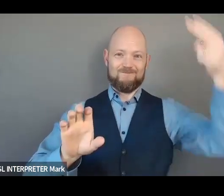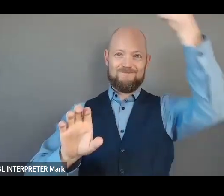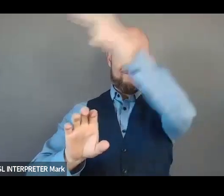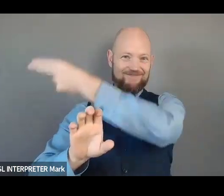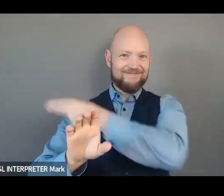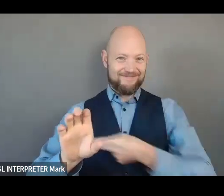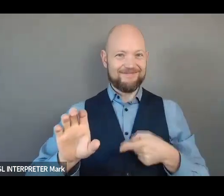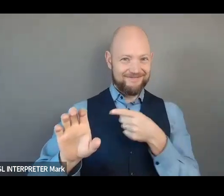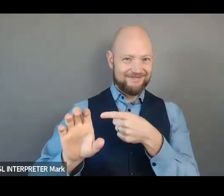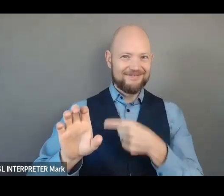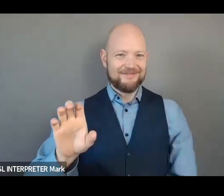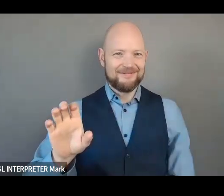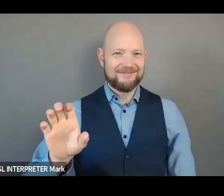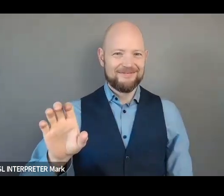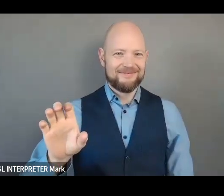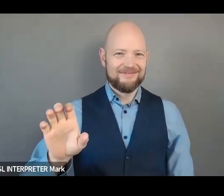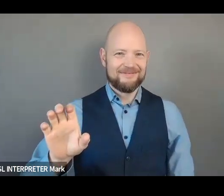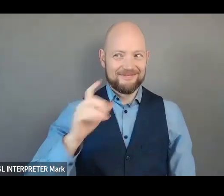can't do it today.